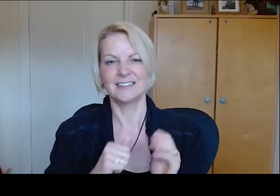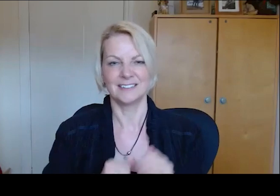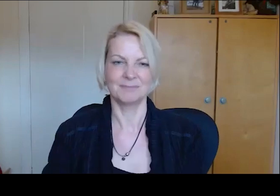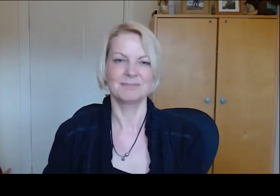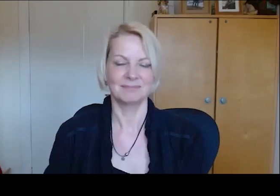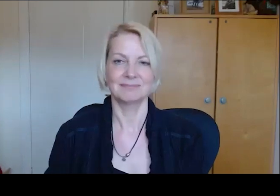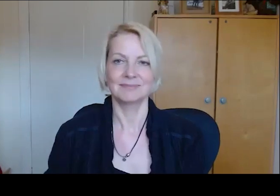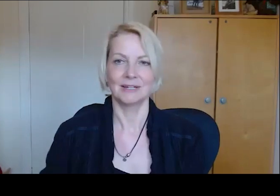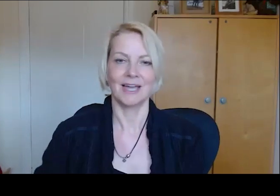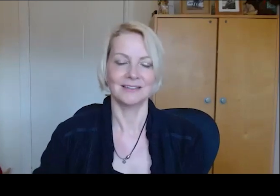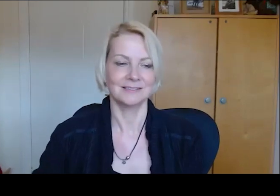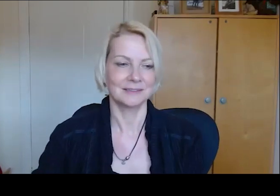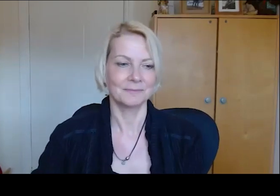end. Okay.